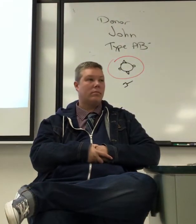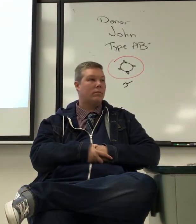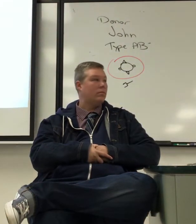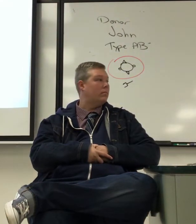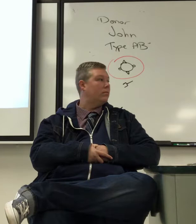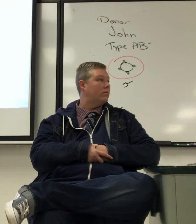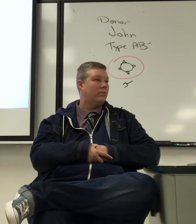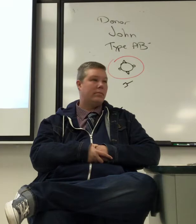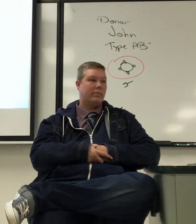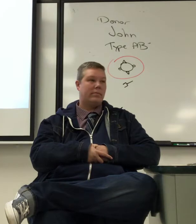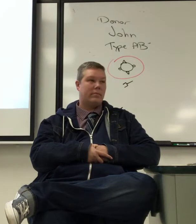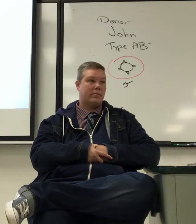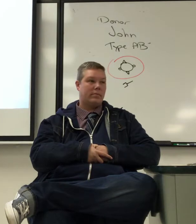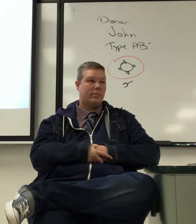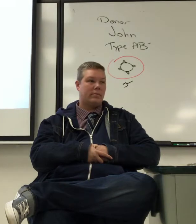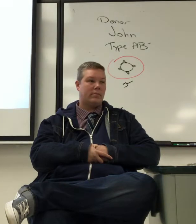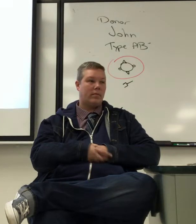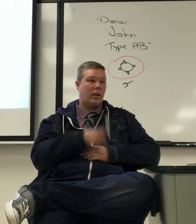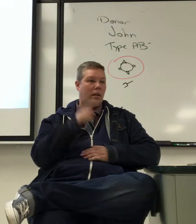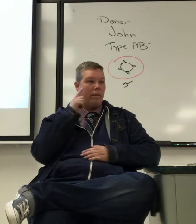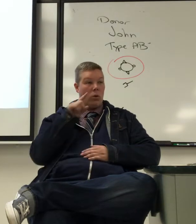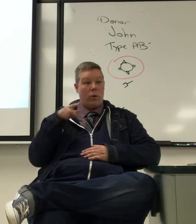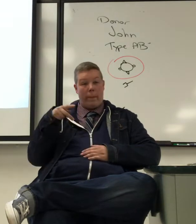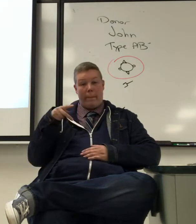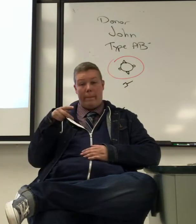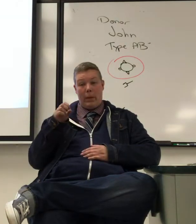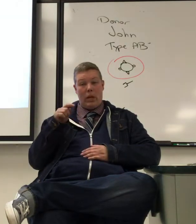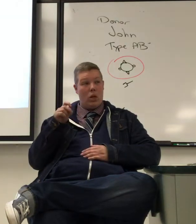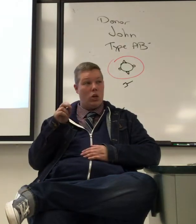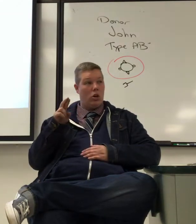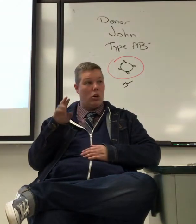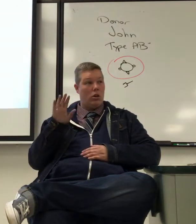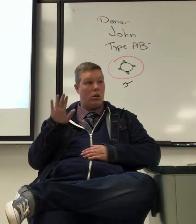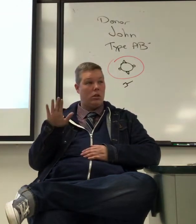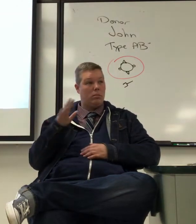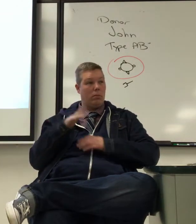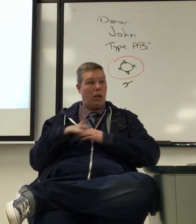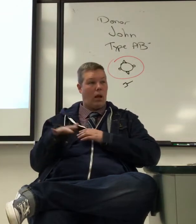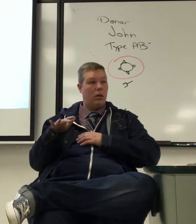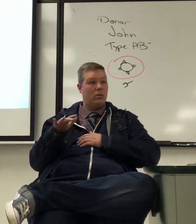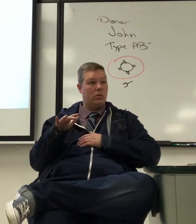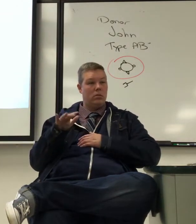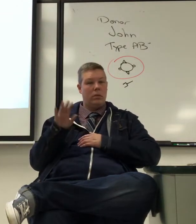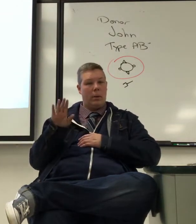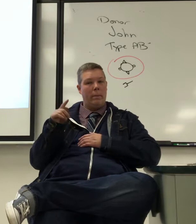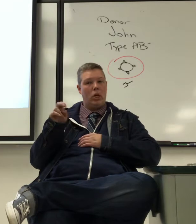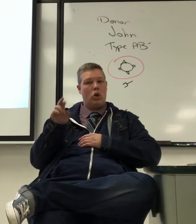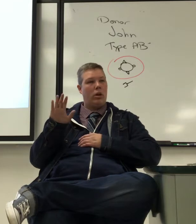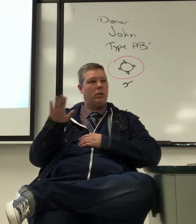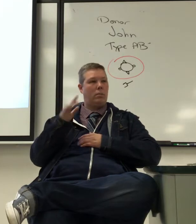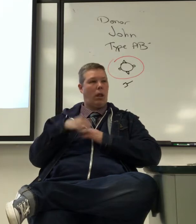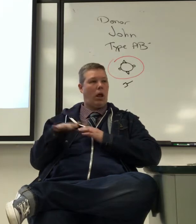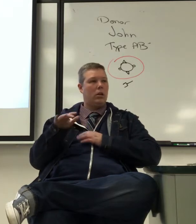For Peter's blood type, we're concerned with his antibody profile. Which choice is correct?